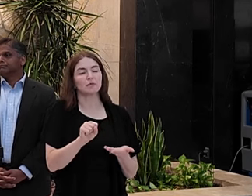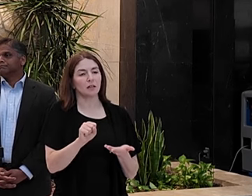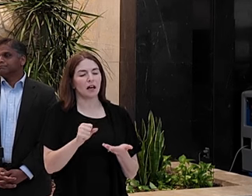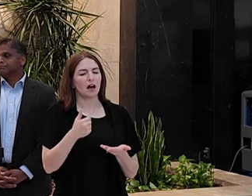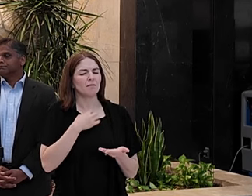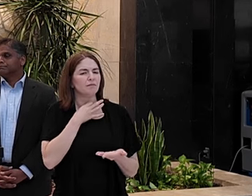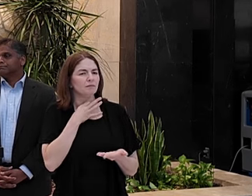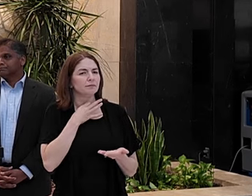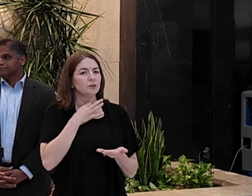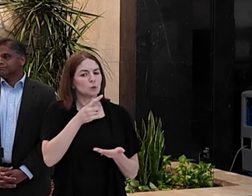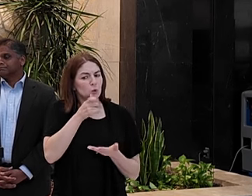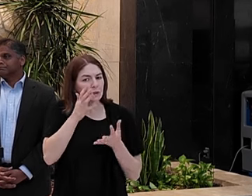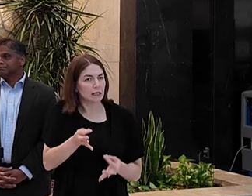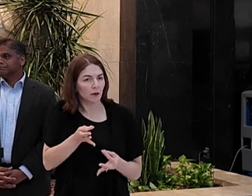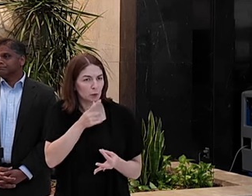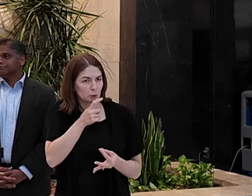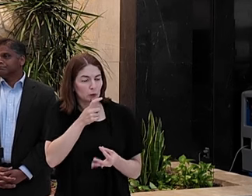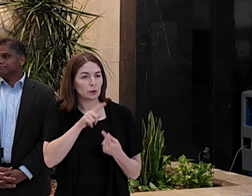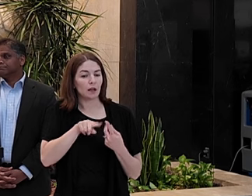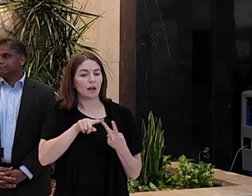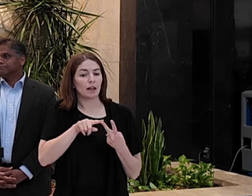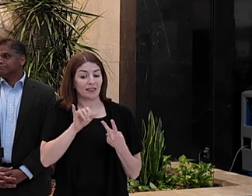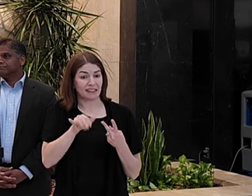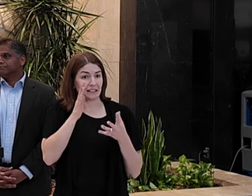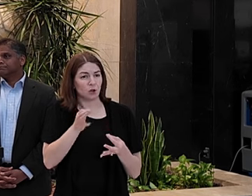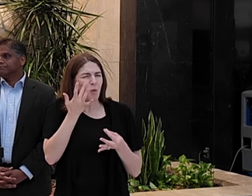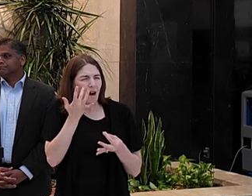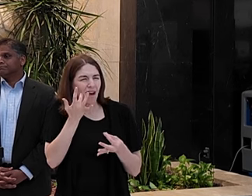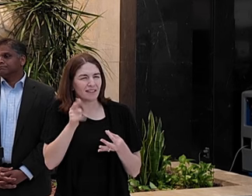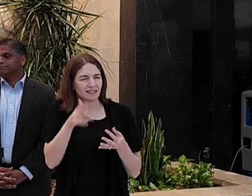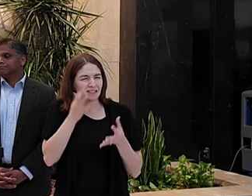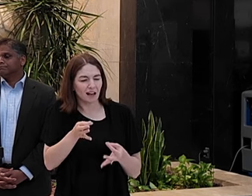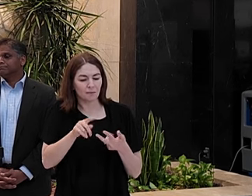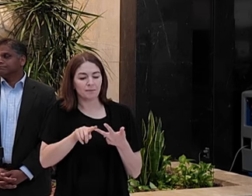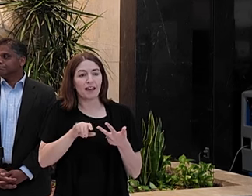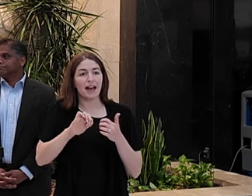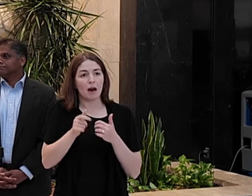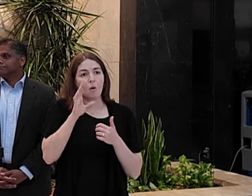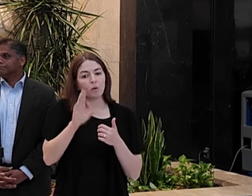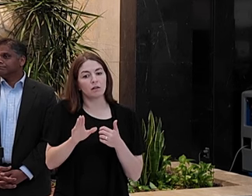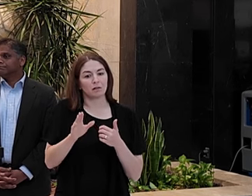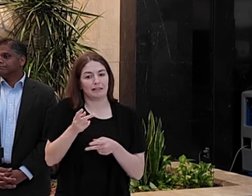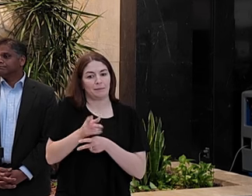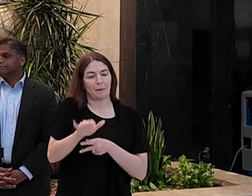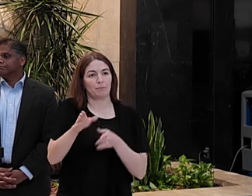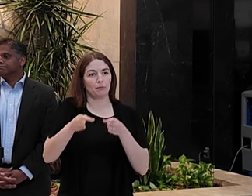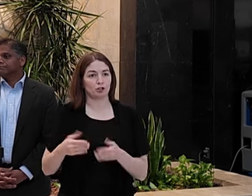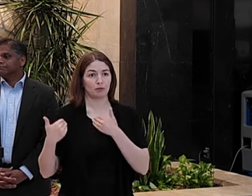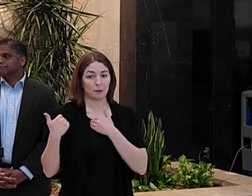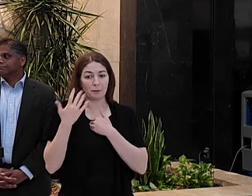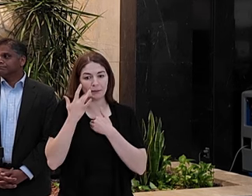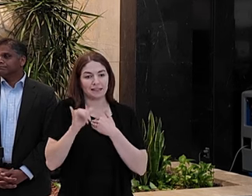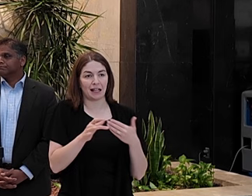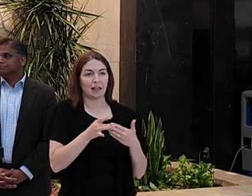who made that decision, why did they make that decision, how will you hold that person accountable considering it led to yet another water